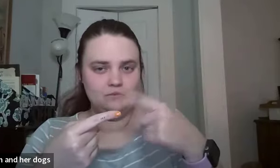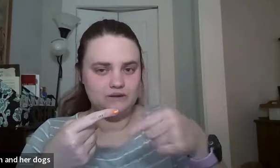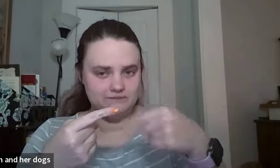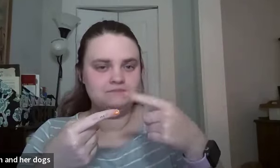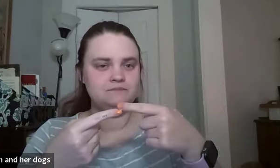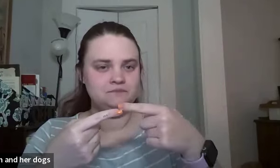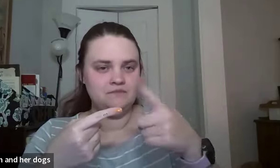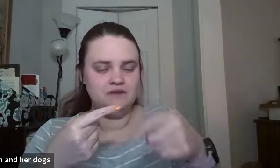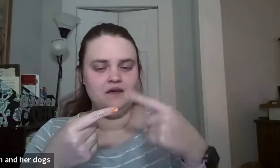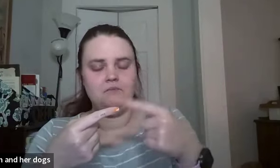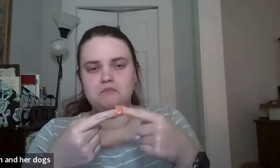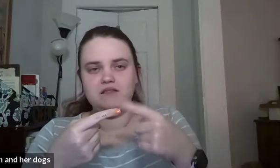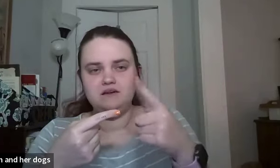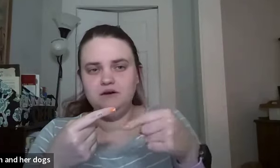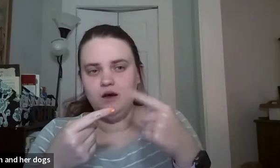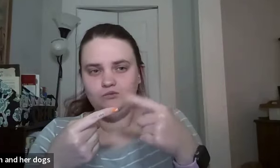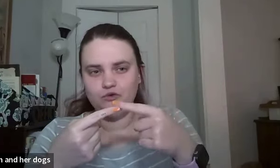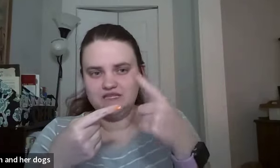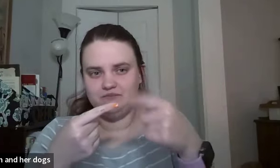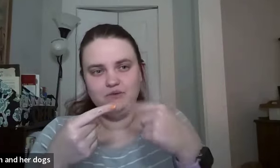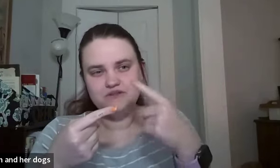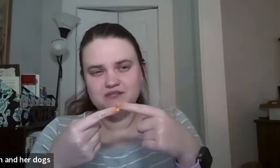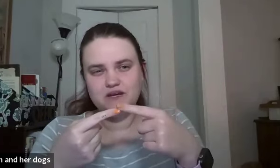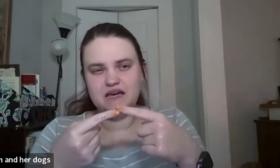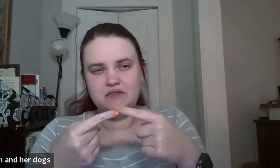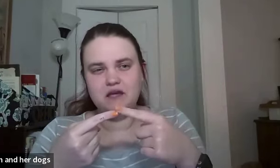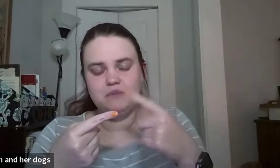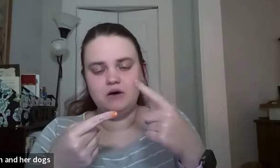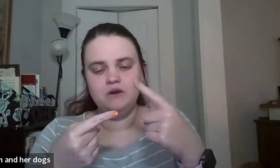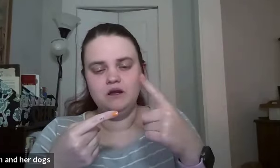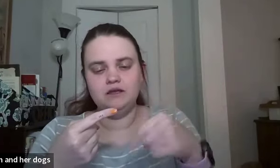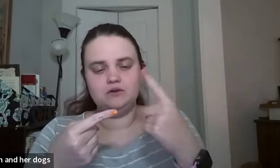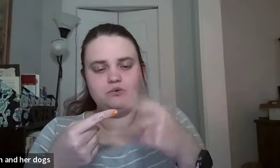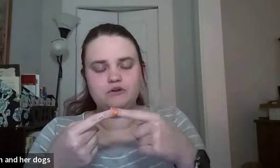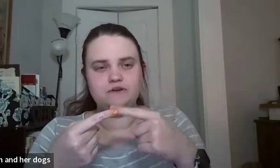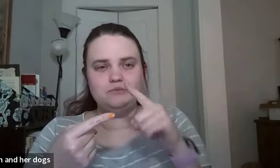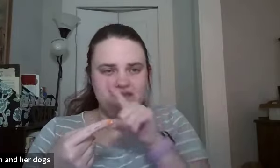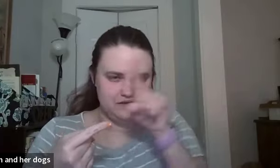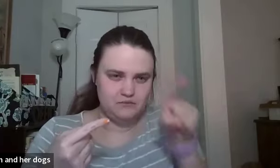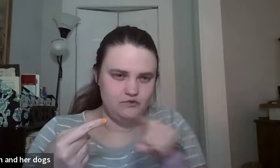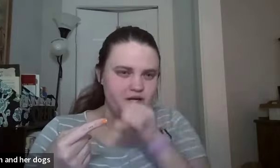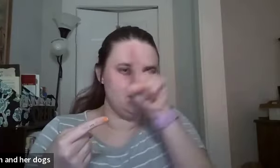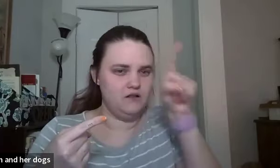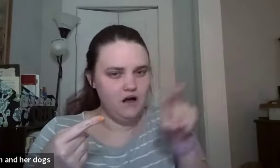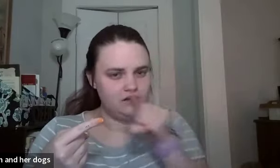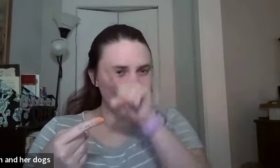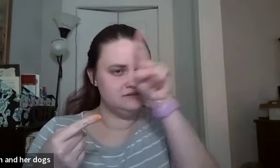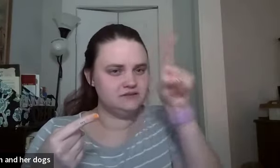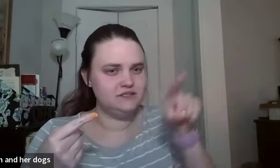when. My little helpful tidbit with this one is I think about your pointer finger being like the movement on a clock, you know,